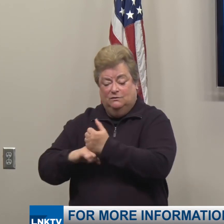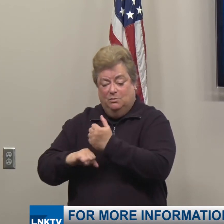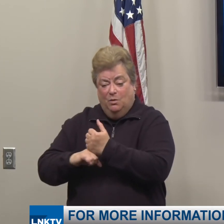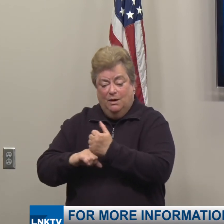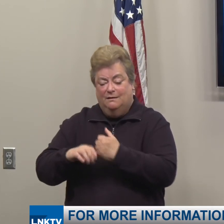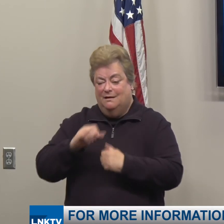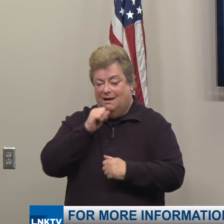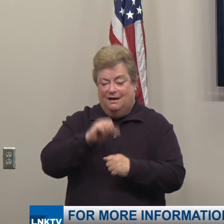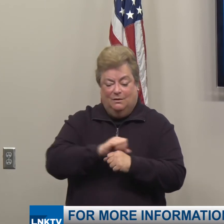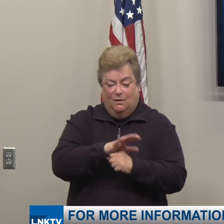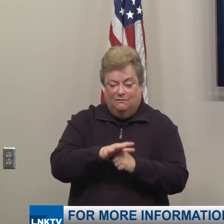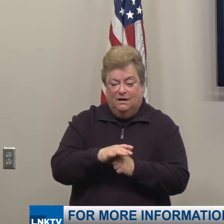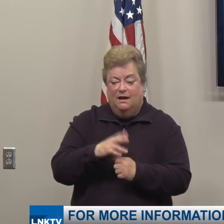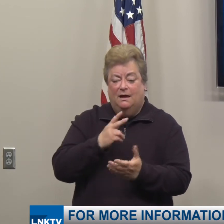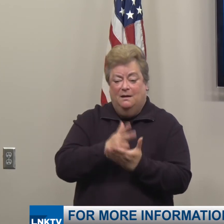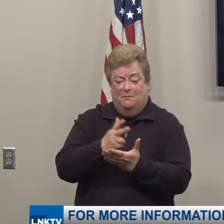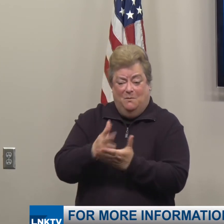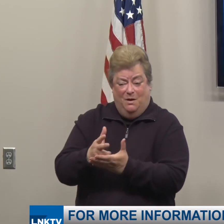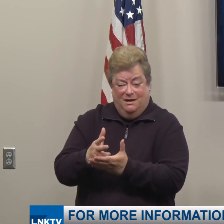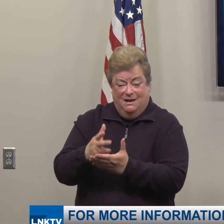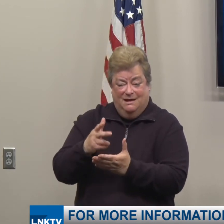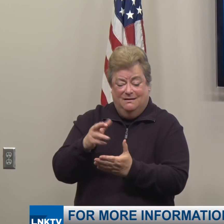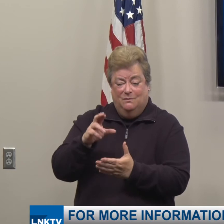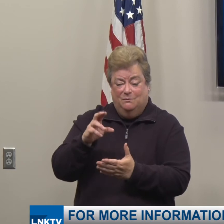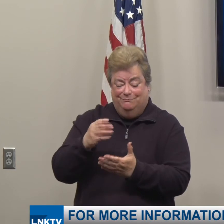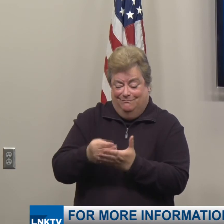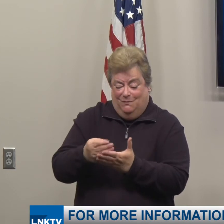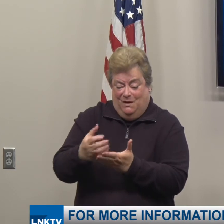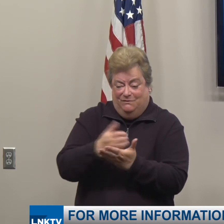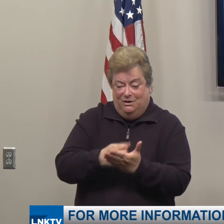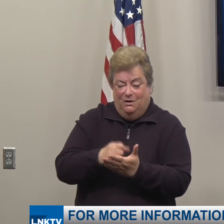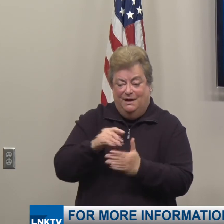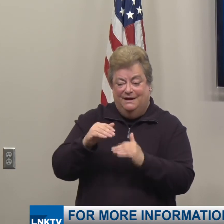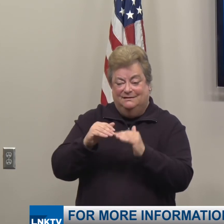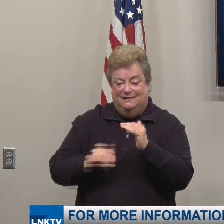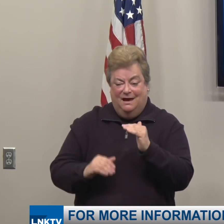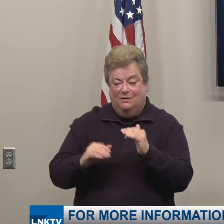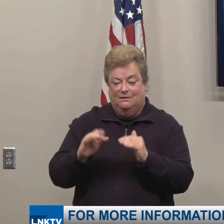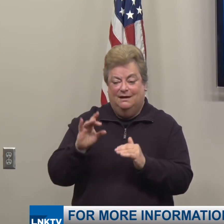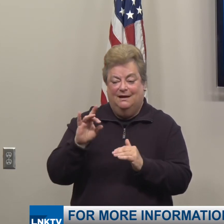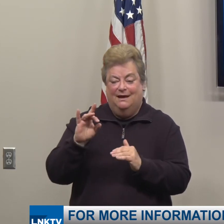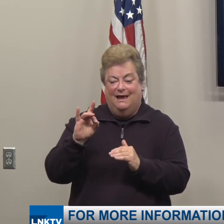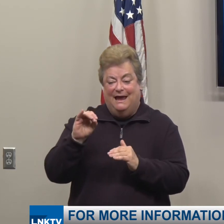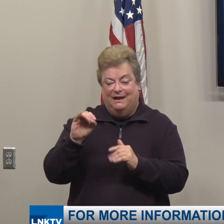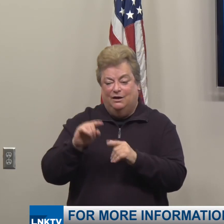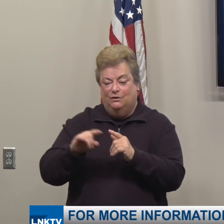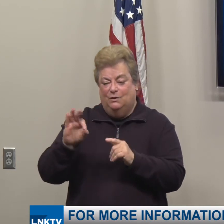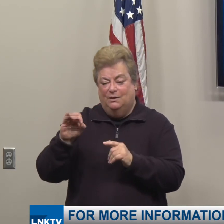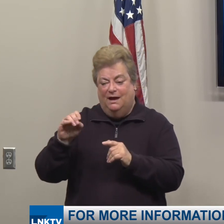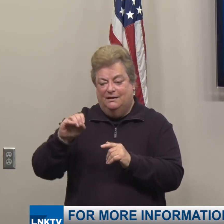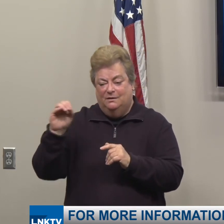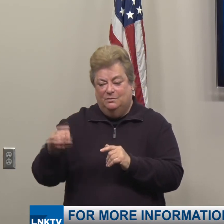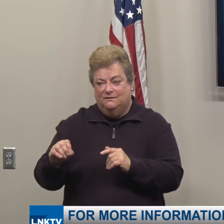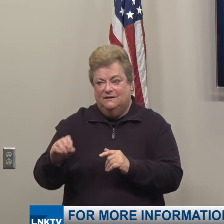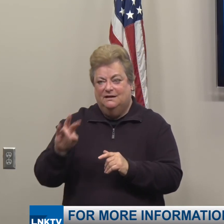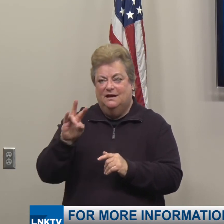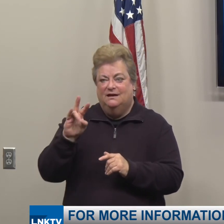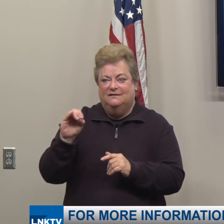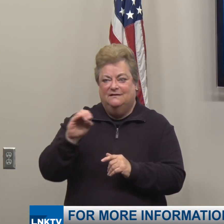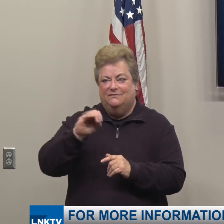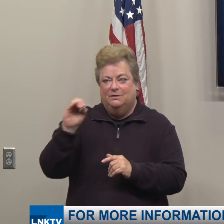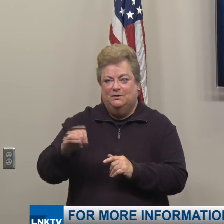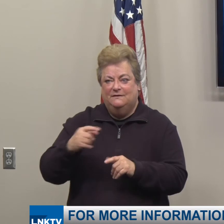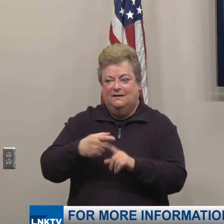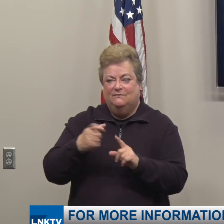revenue declines down by 80 to 90% due to COVID, a 70% decrease in